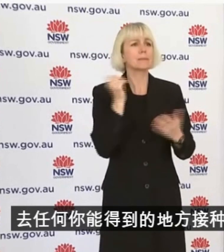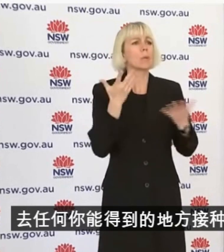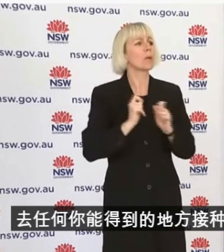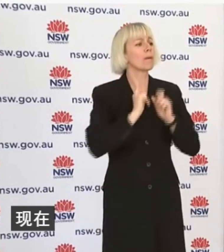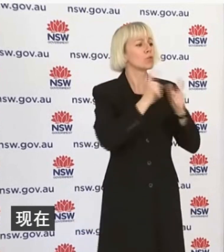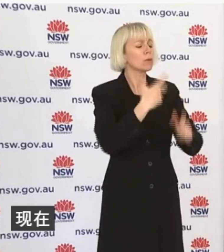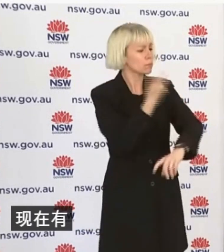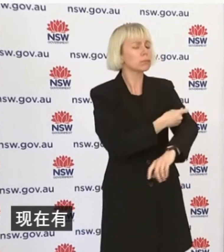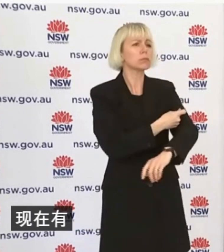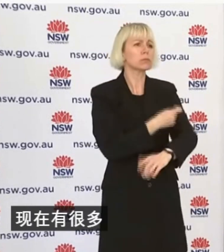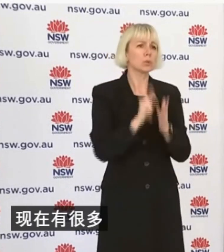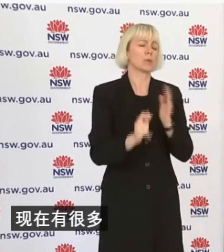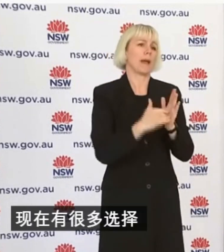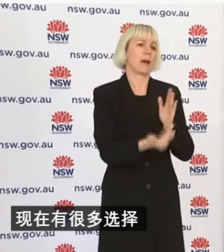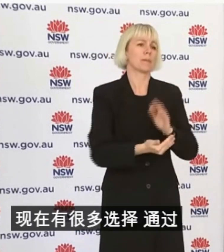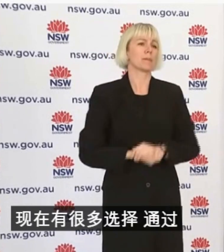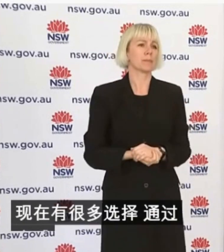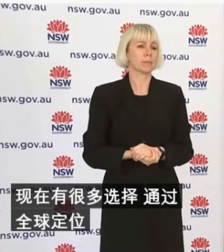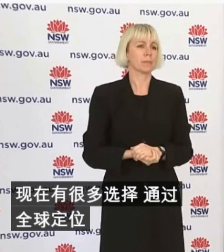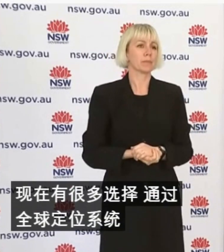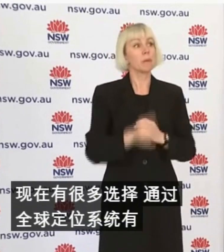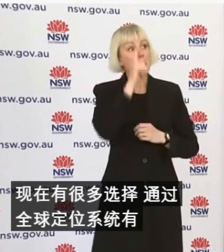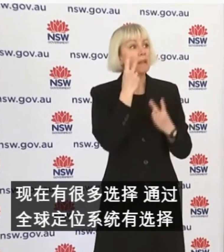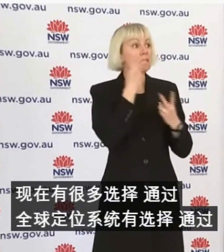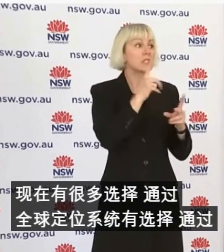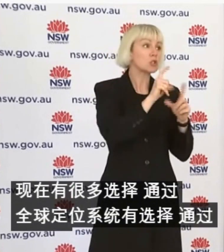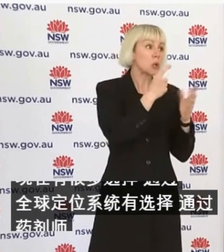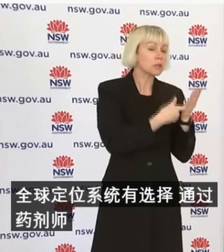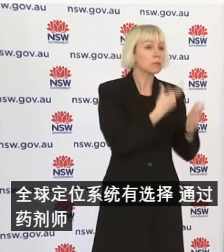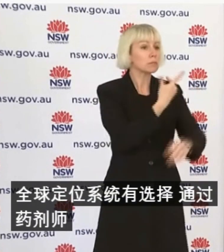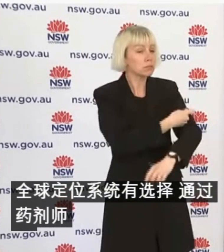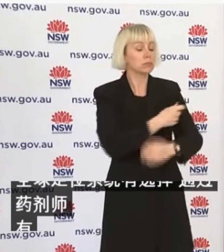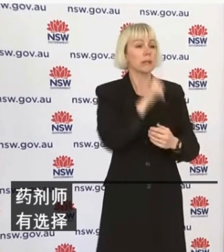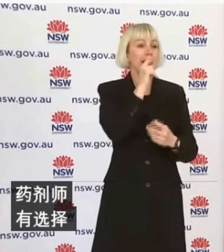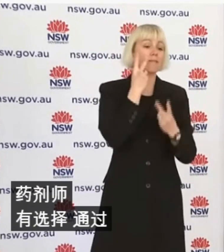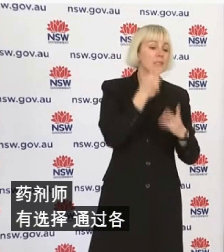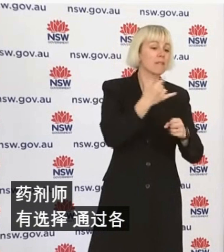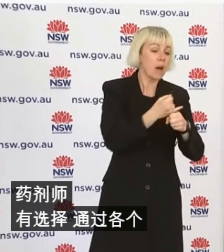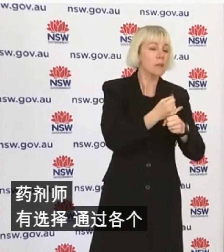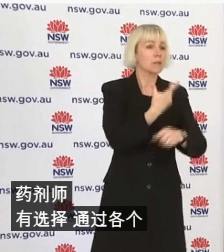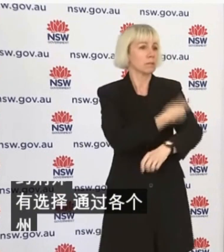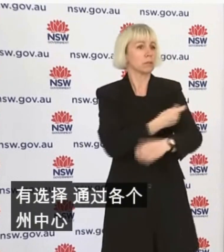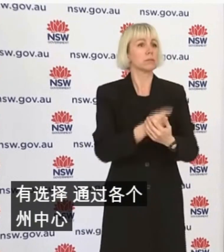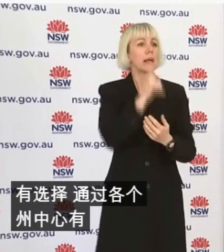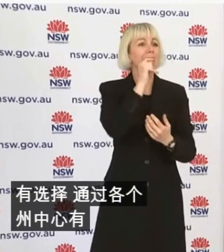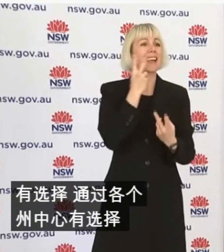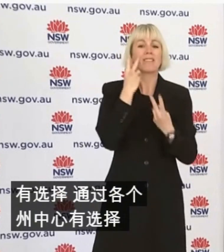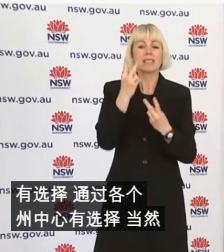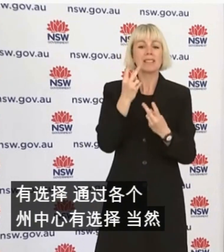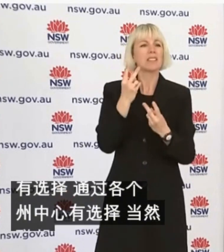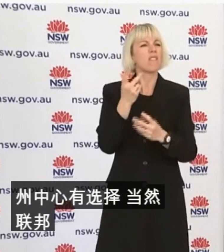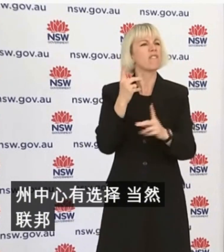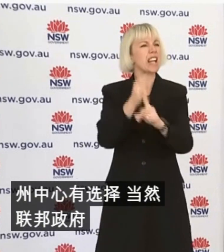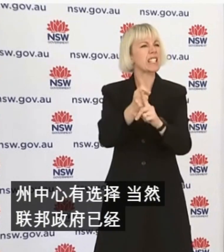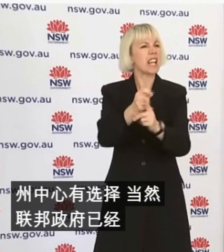there are numerous options now. There are options through GPs, there are options through pharmacists, there are options through the various state hubs. And of course the